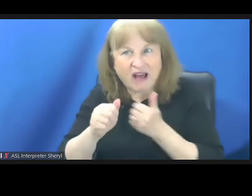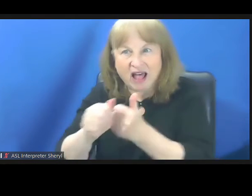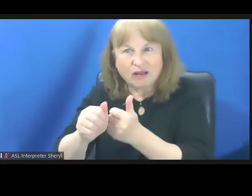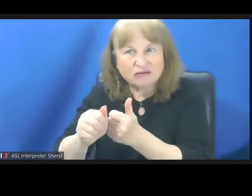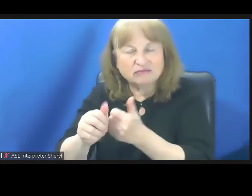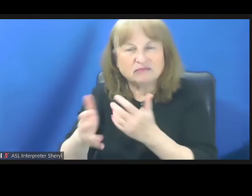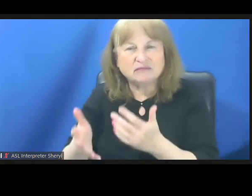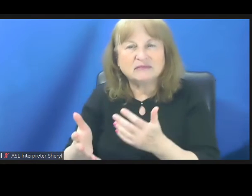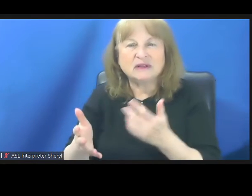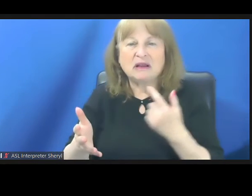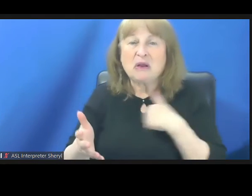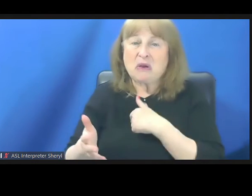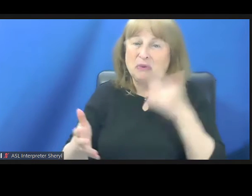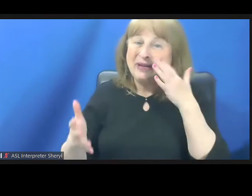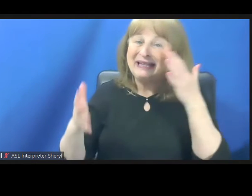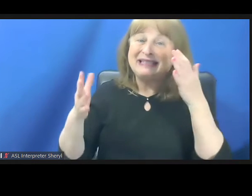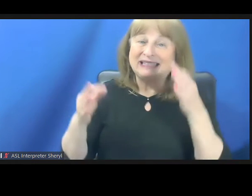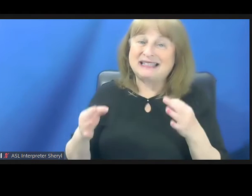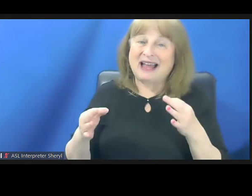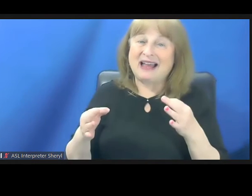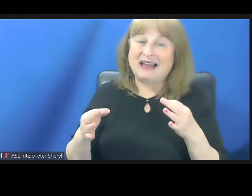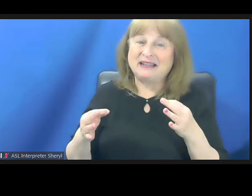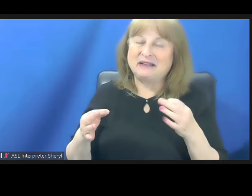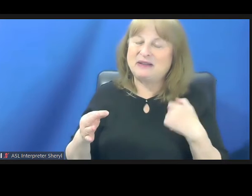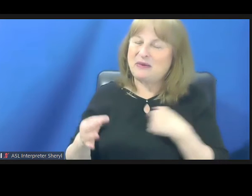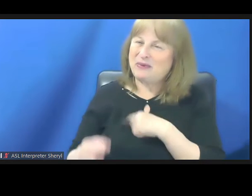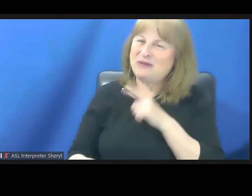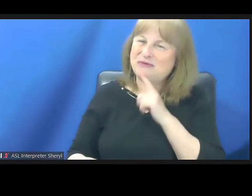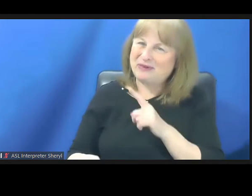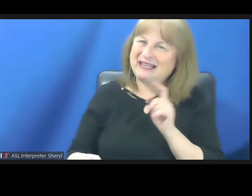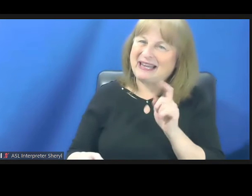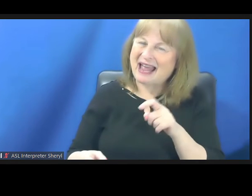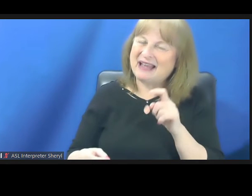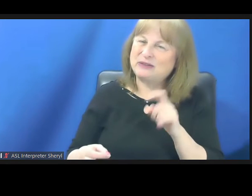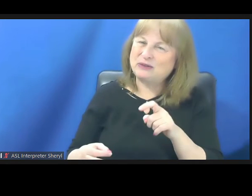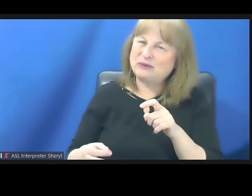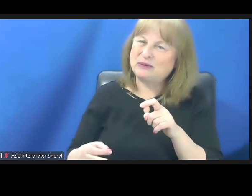so we decided that we really